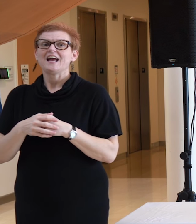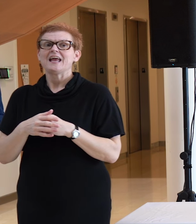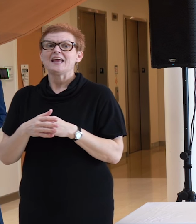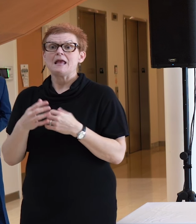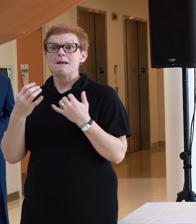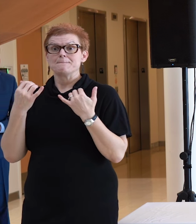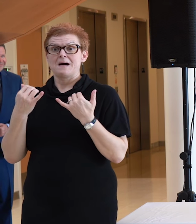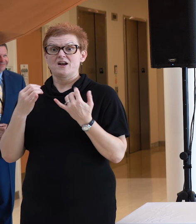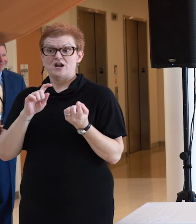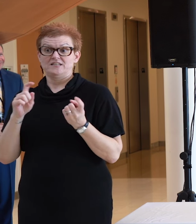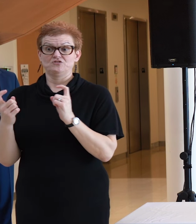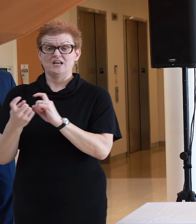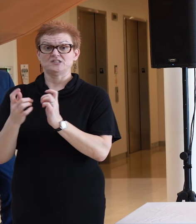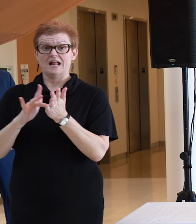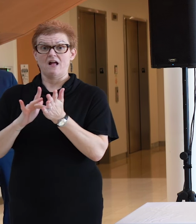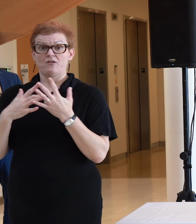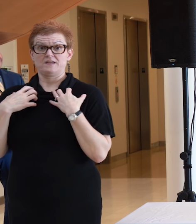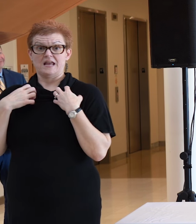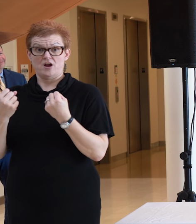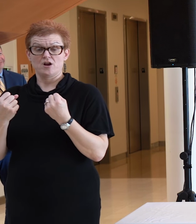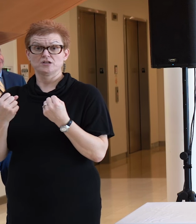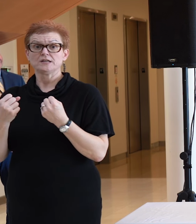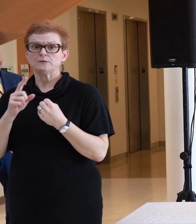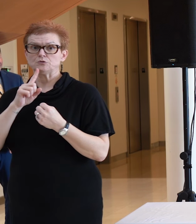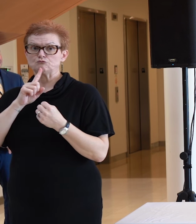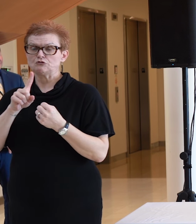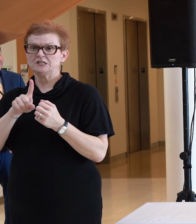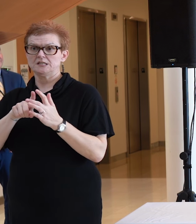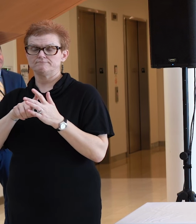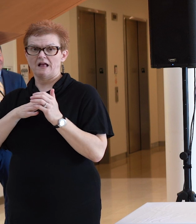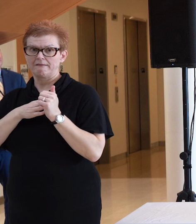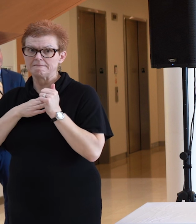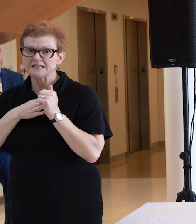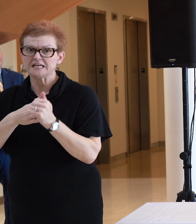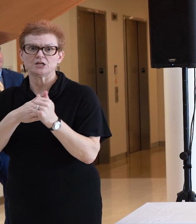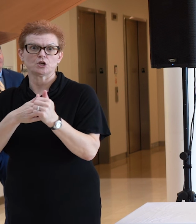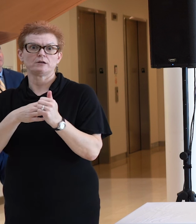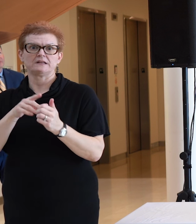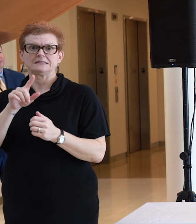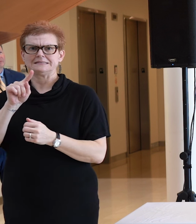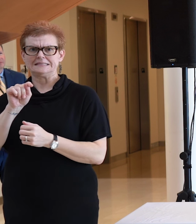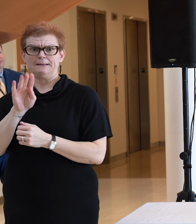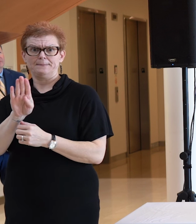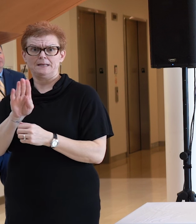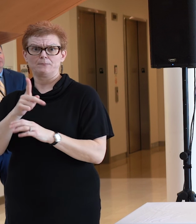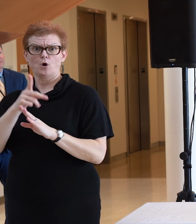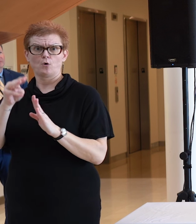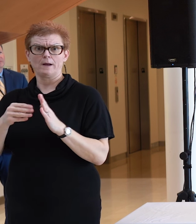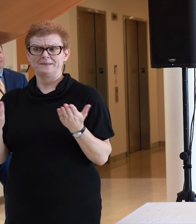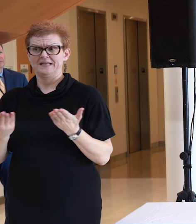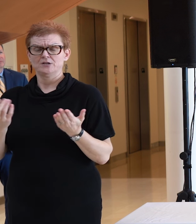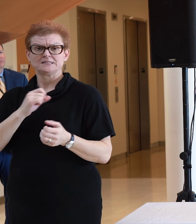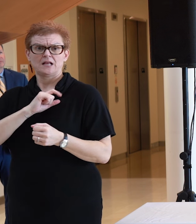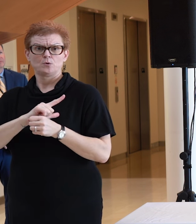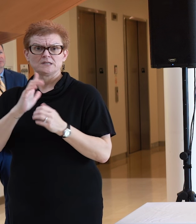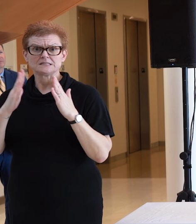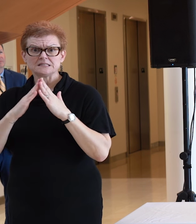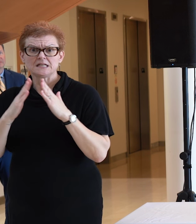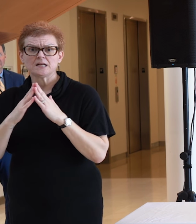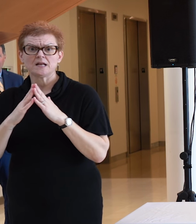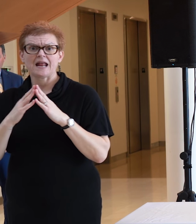healthcare from metropolitan areas. He became a trailblazer in so many areas, such as the TB program for St. Louis City, creating mobile units